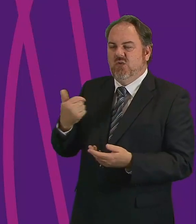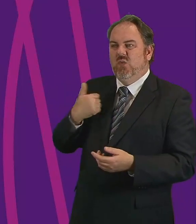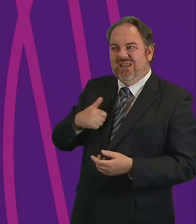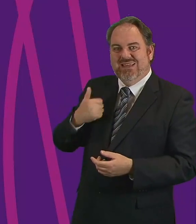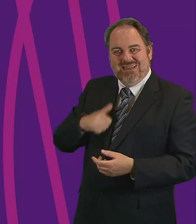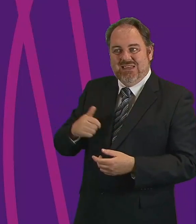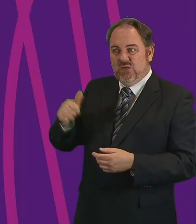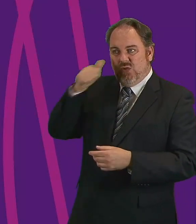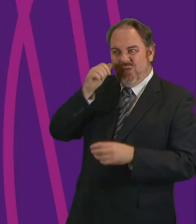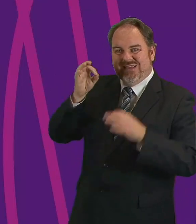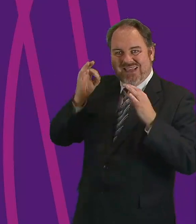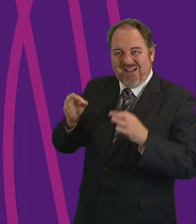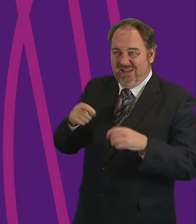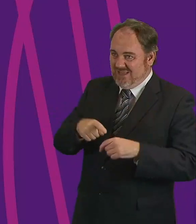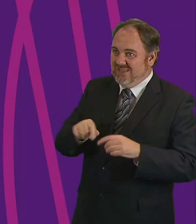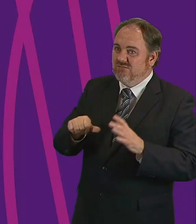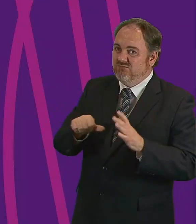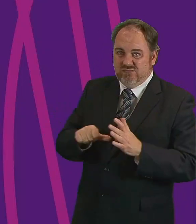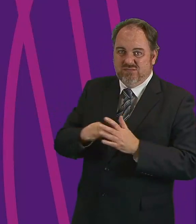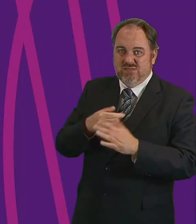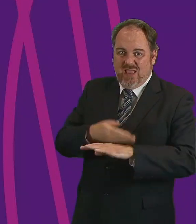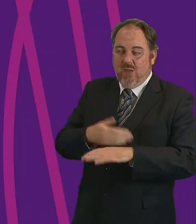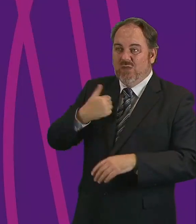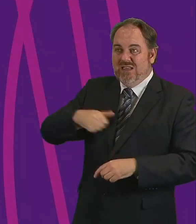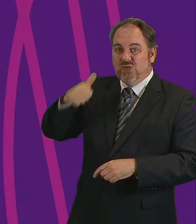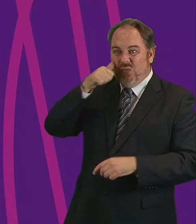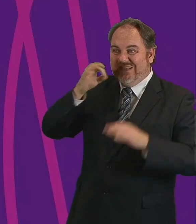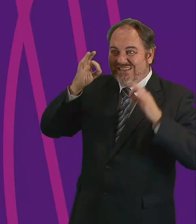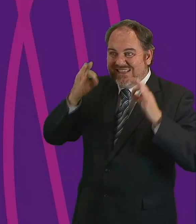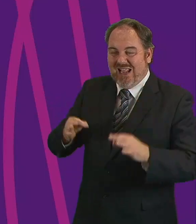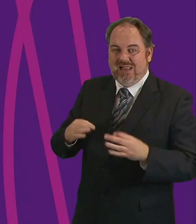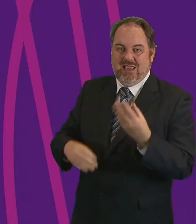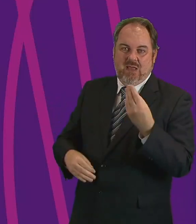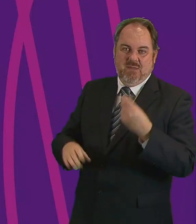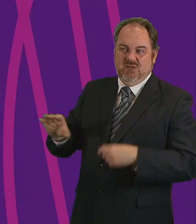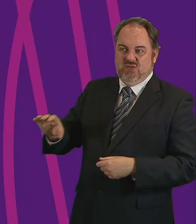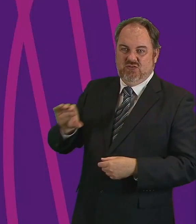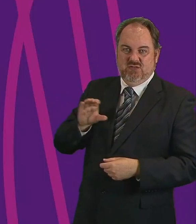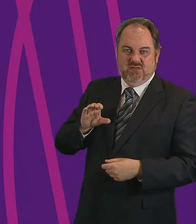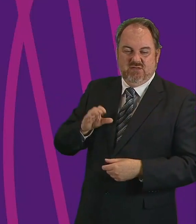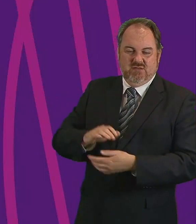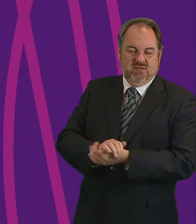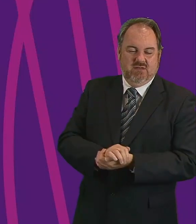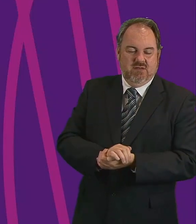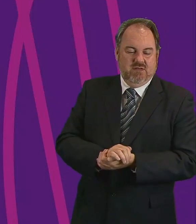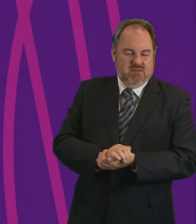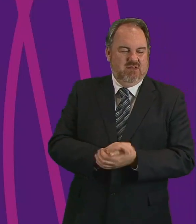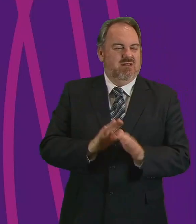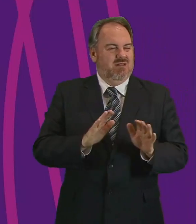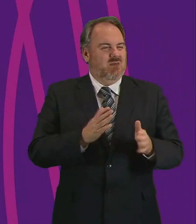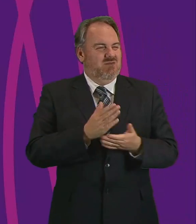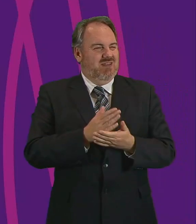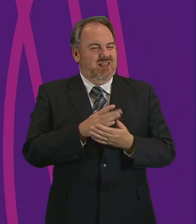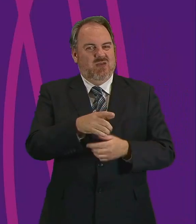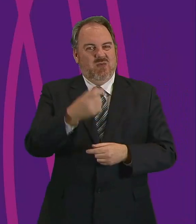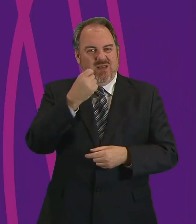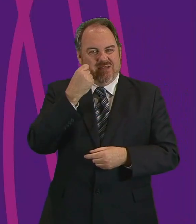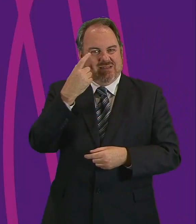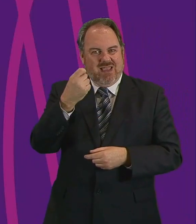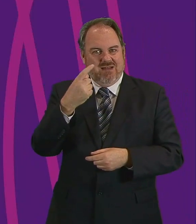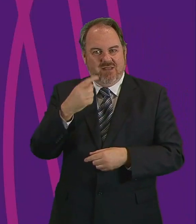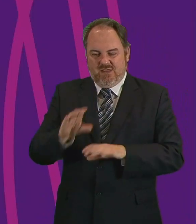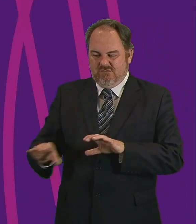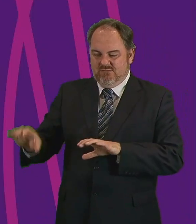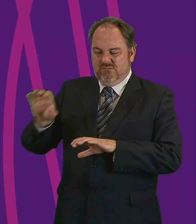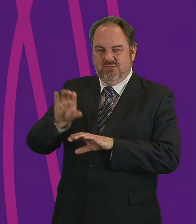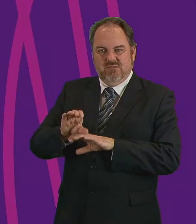extraordinary measures. Michelle Ballantyne. Well, I'm sure the Cabinet Secretary understands that consequentials often come